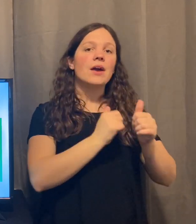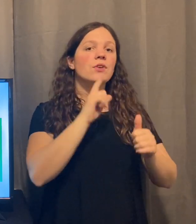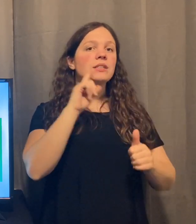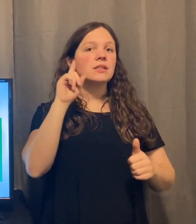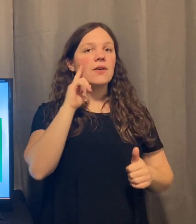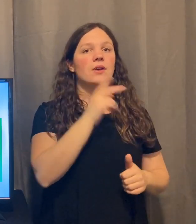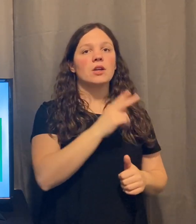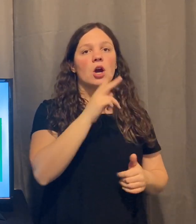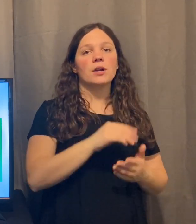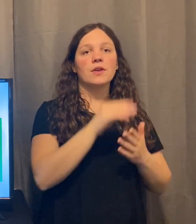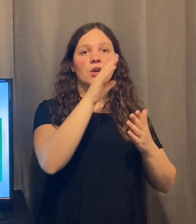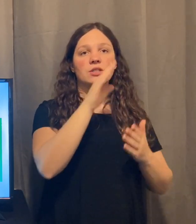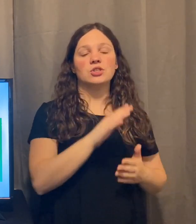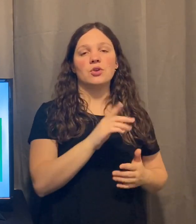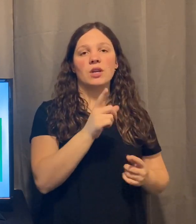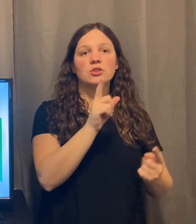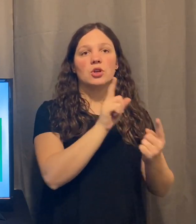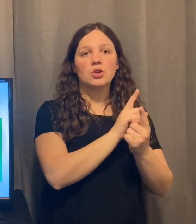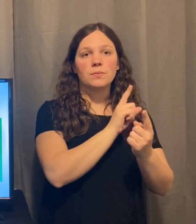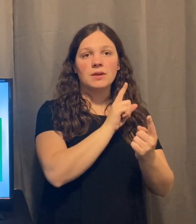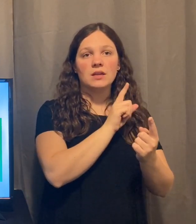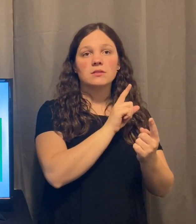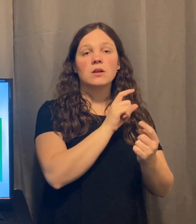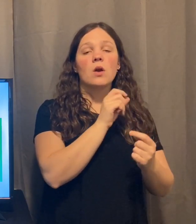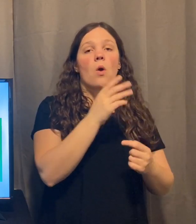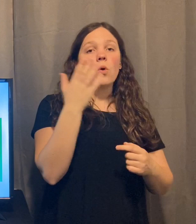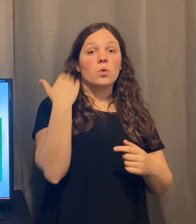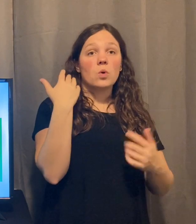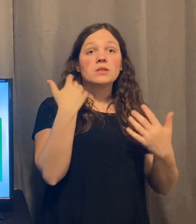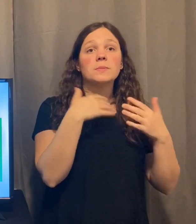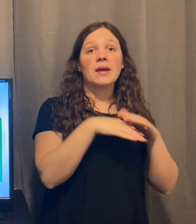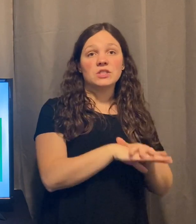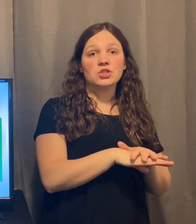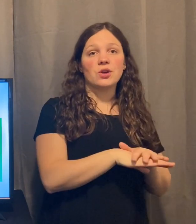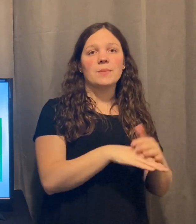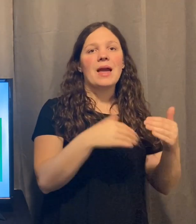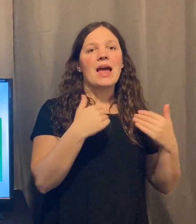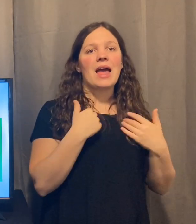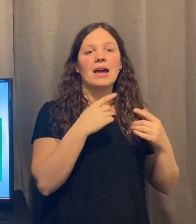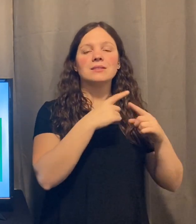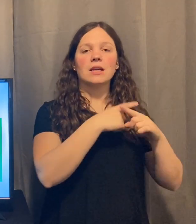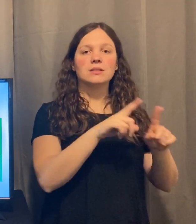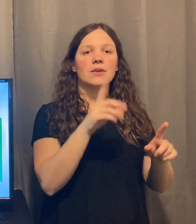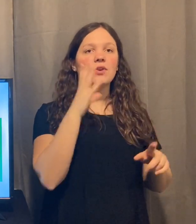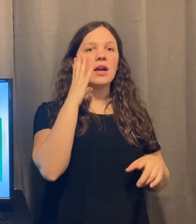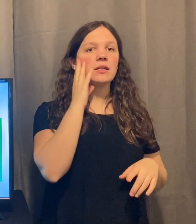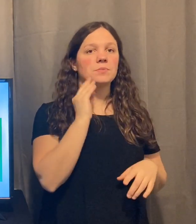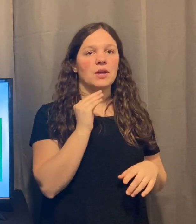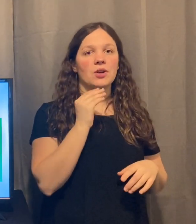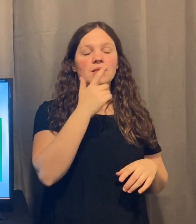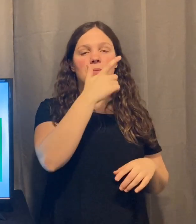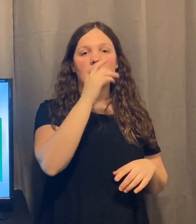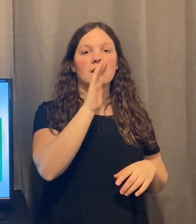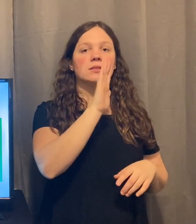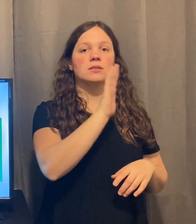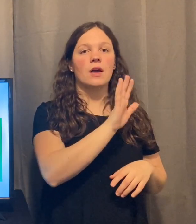Every deaf and hard of hearing student you meet or was mainstream has a different experience because of